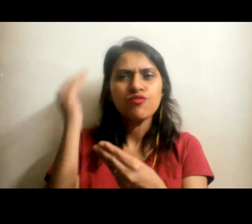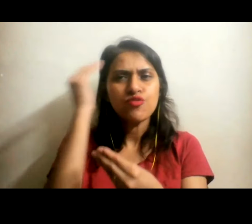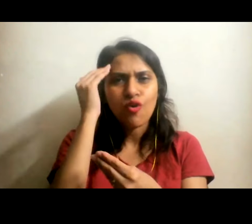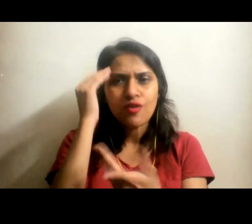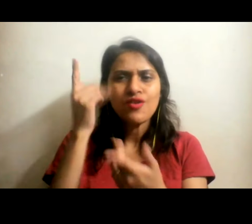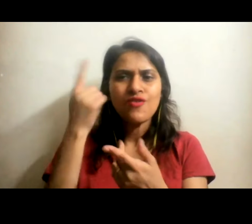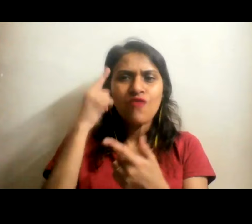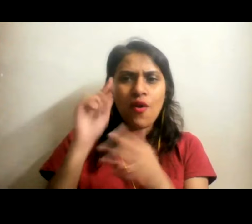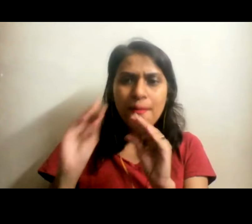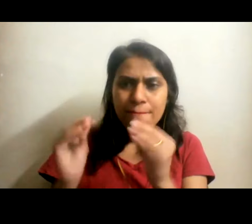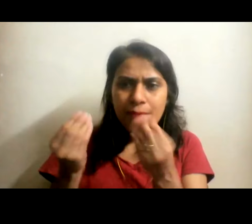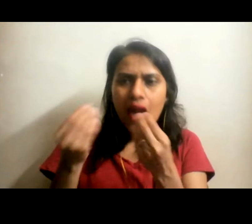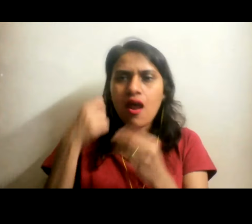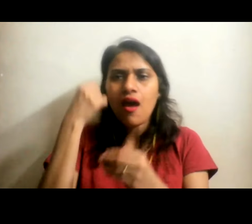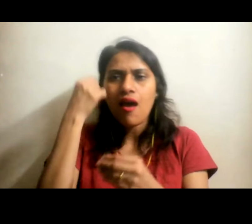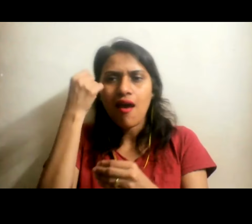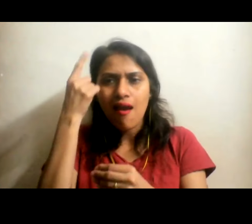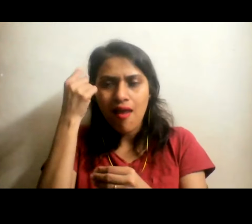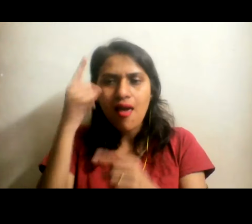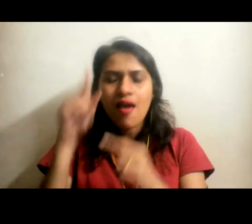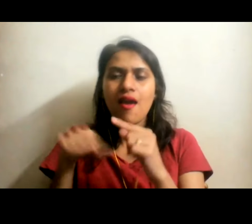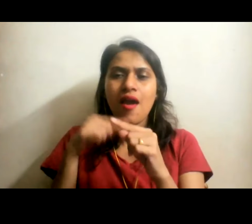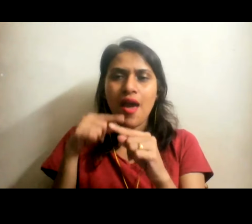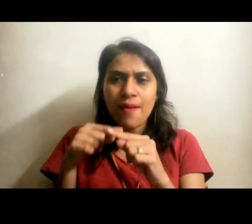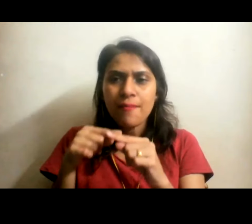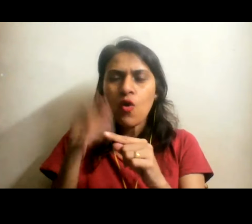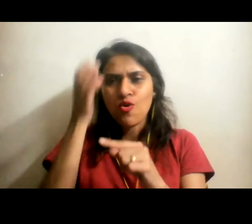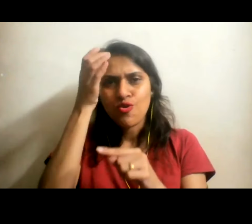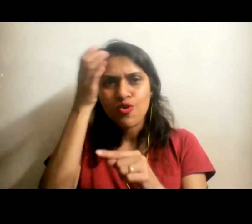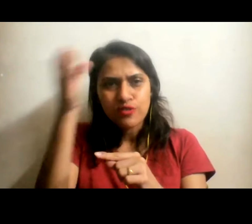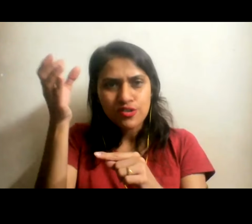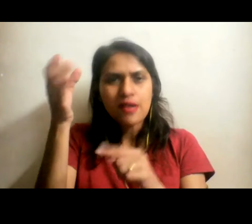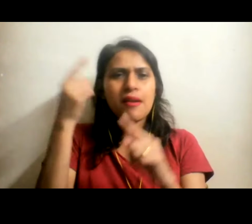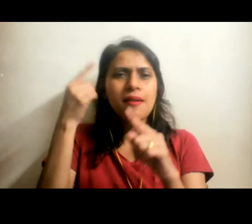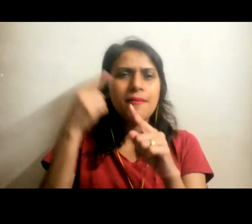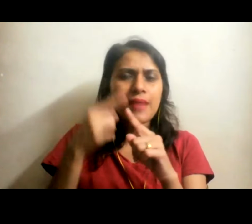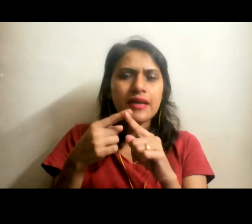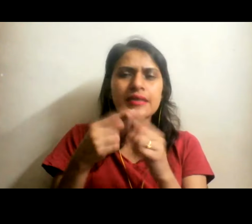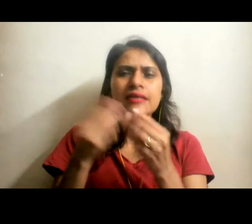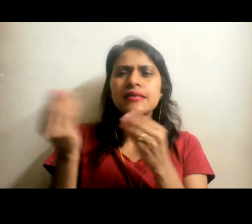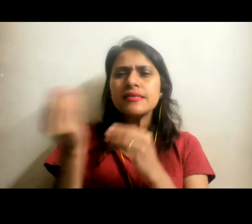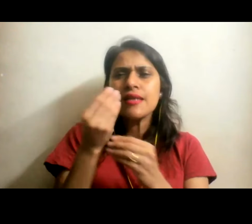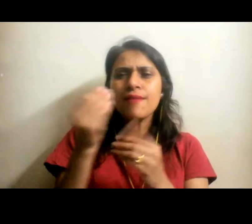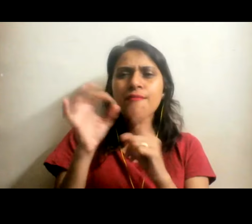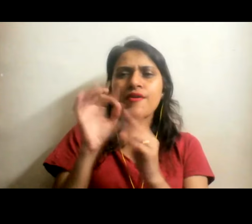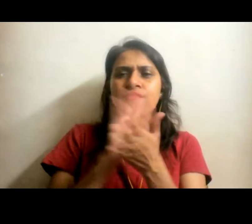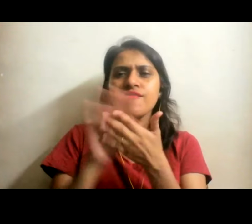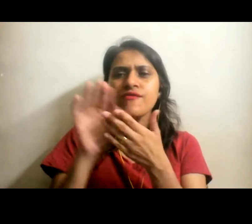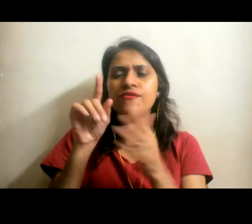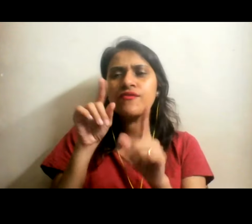better our understanding on the concept or a certain phenomena. So our group